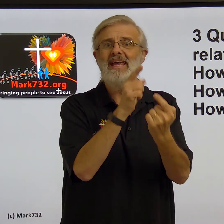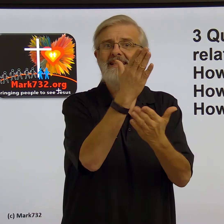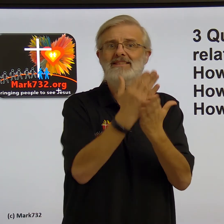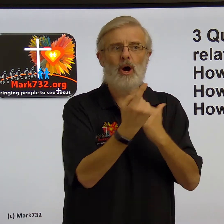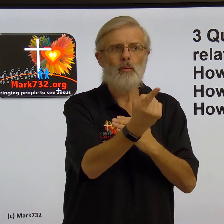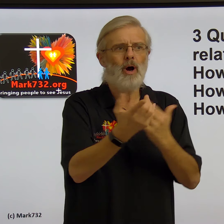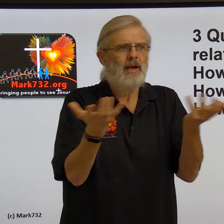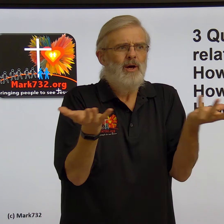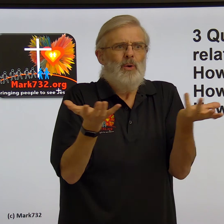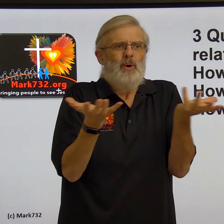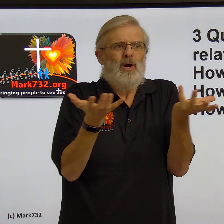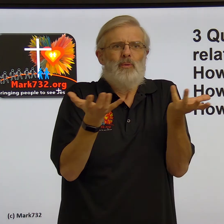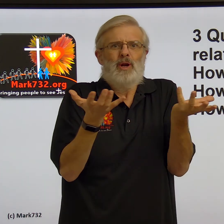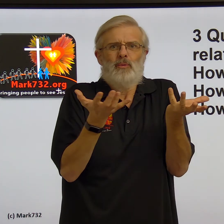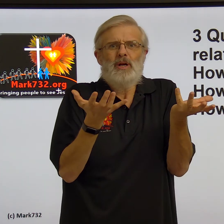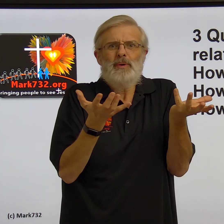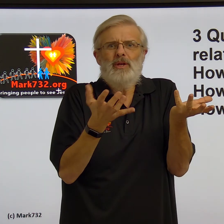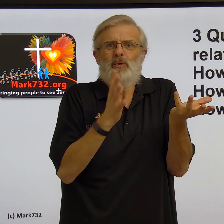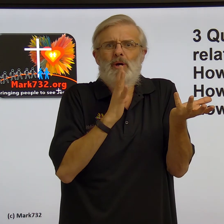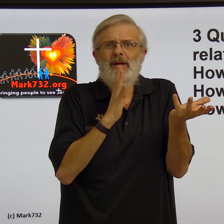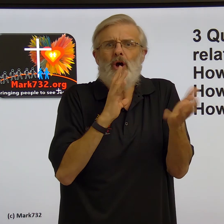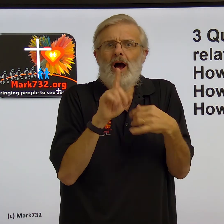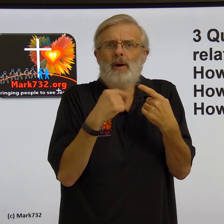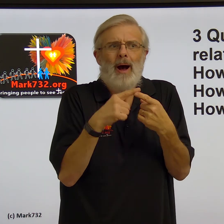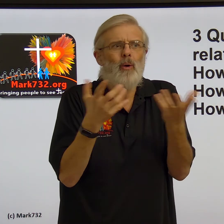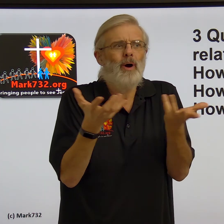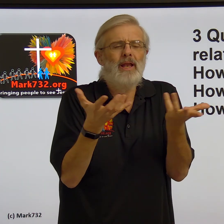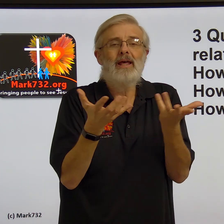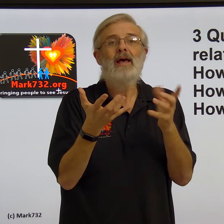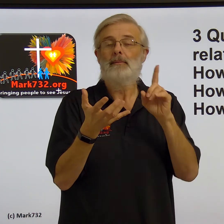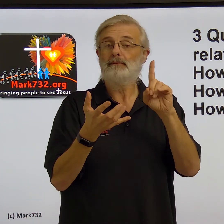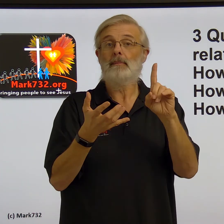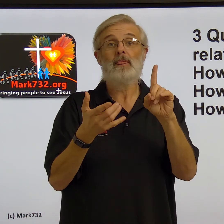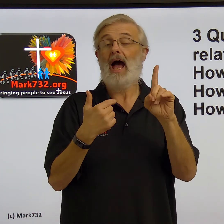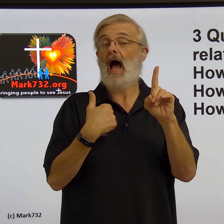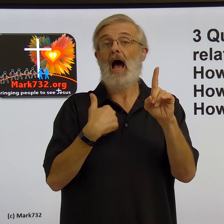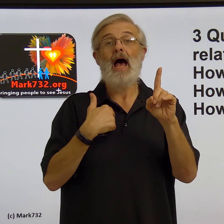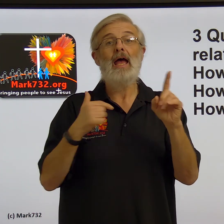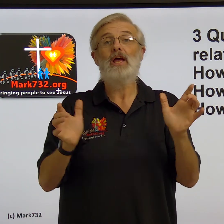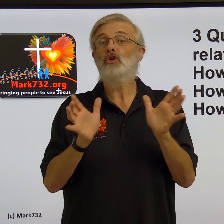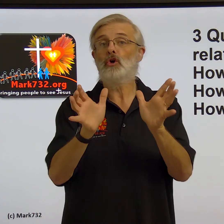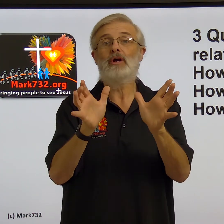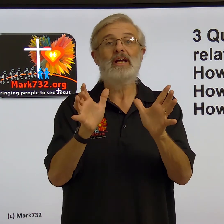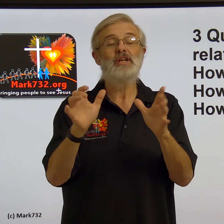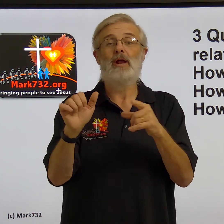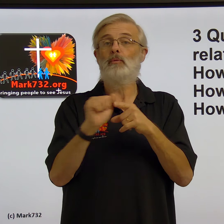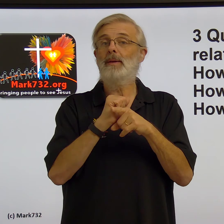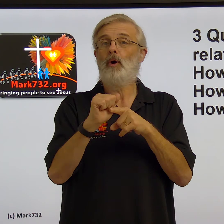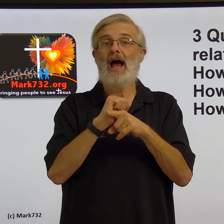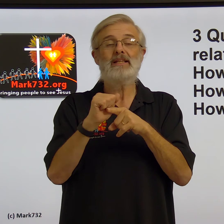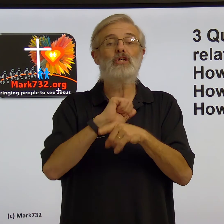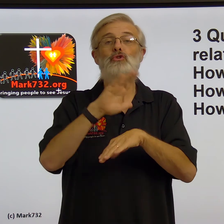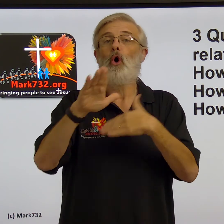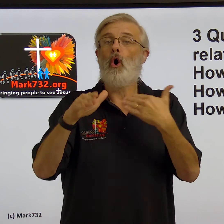someone what do we do what do we talk about what I encourage and we practice all